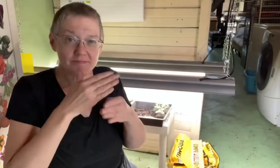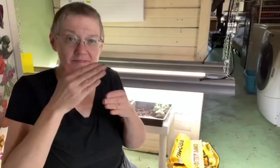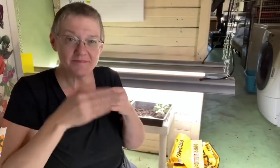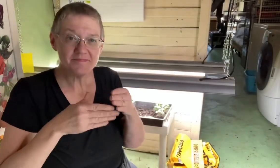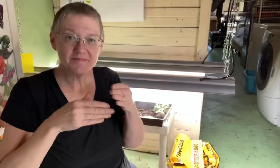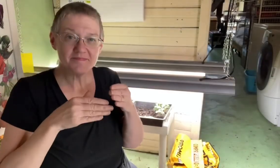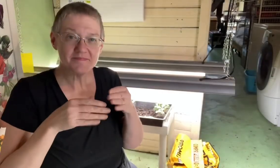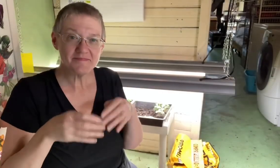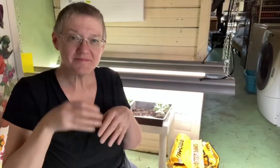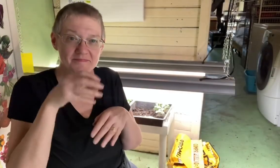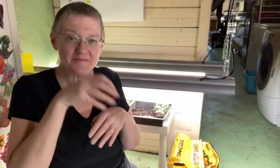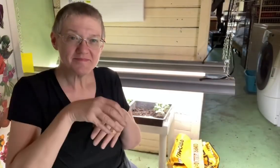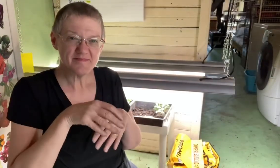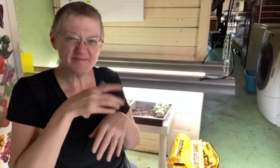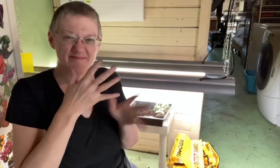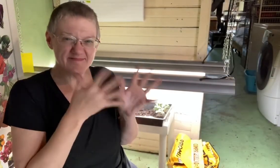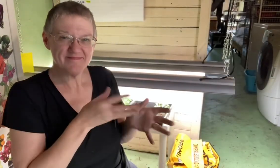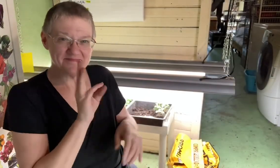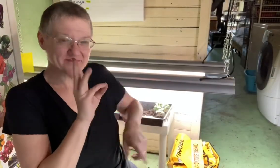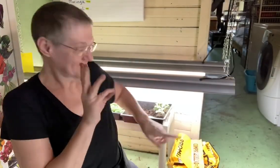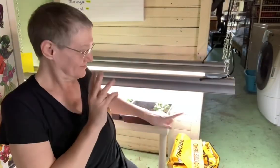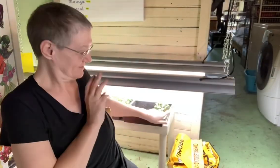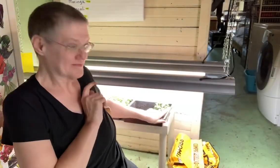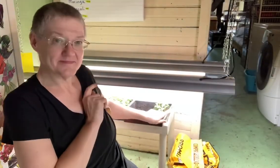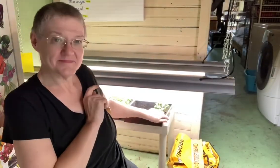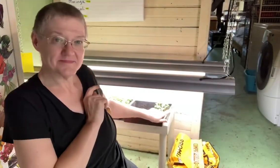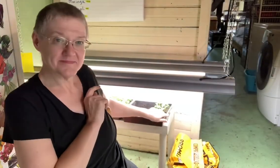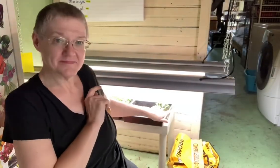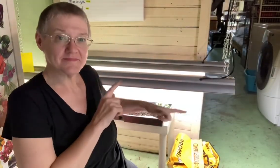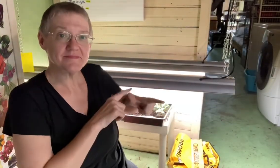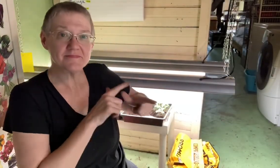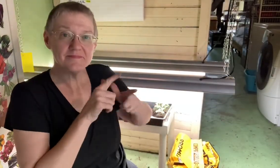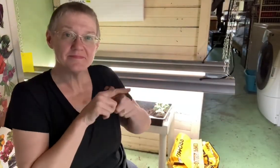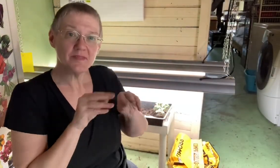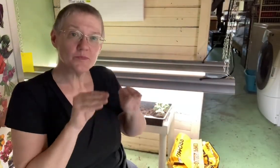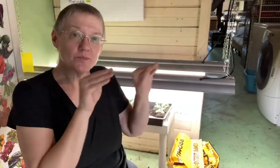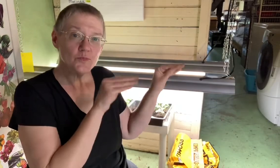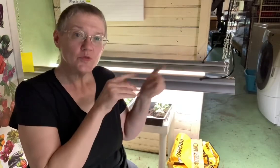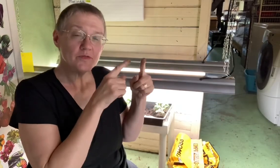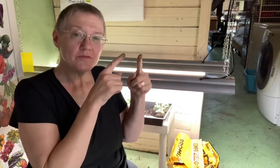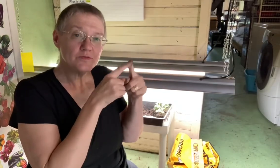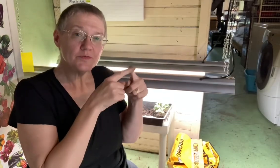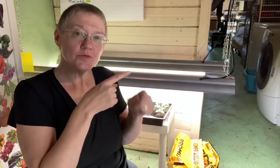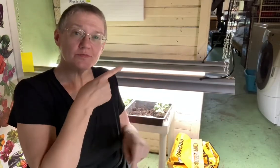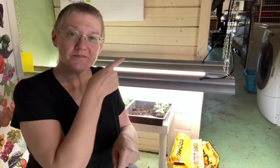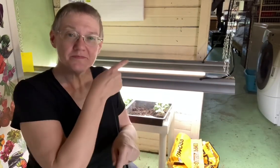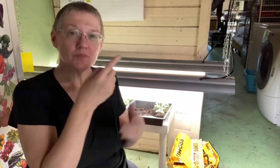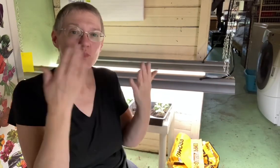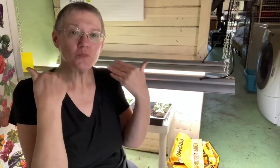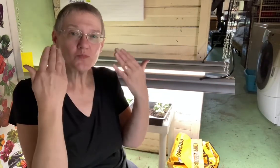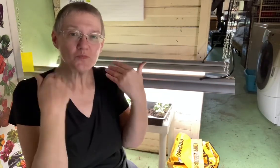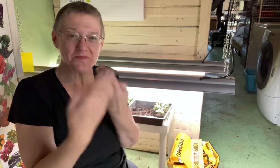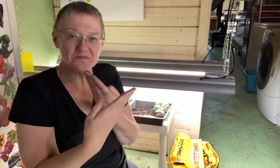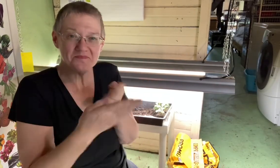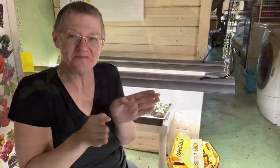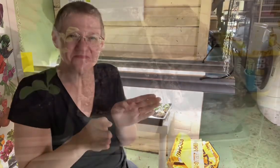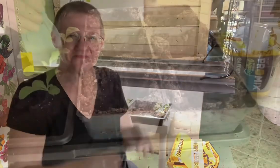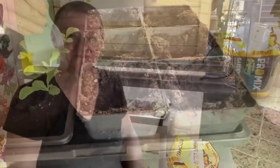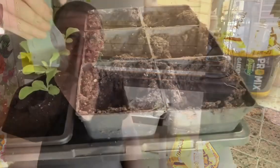So let's go ahead and finish getting these last 6 potted up. Then we're going to put those in the front cool